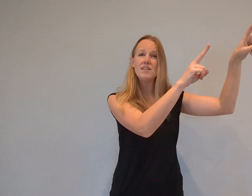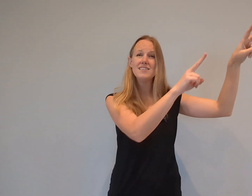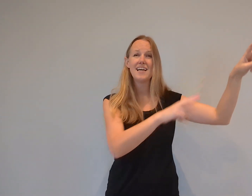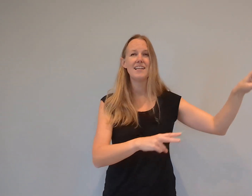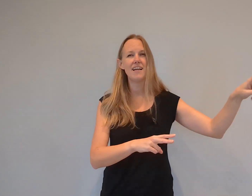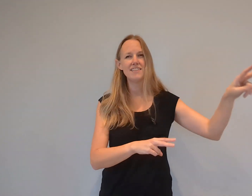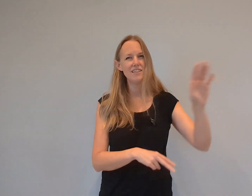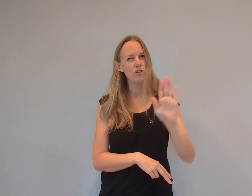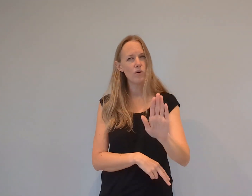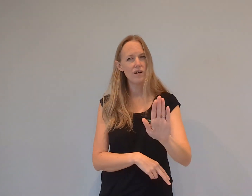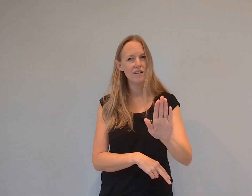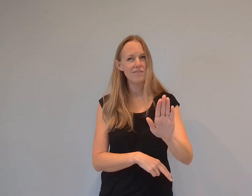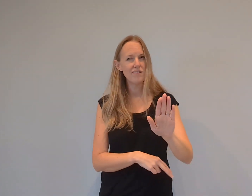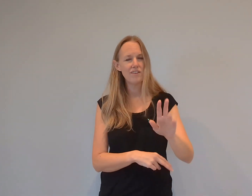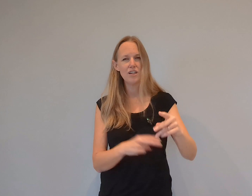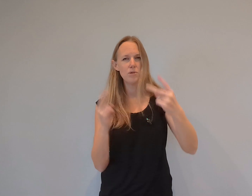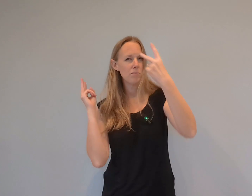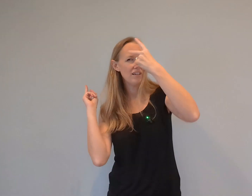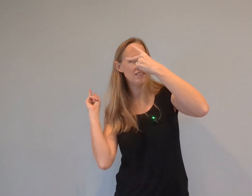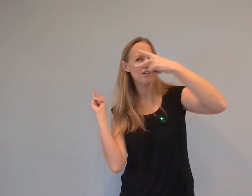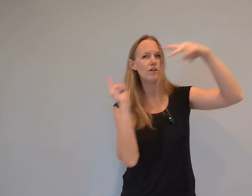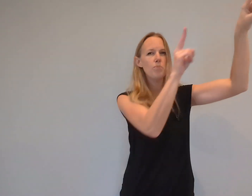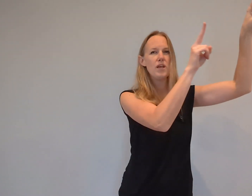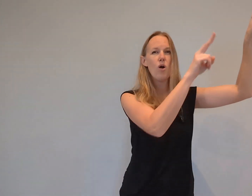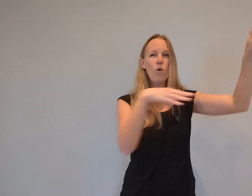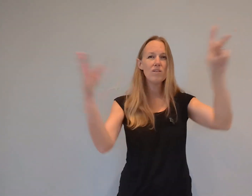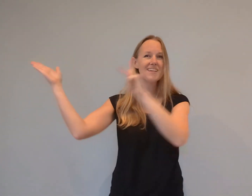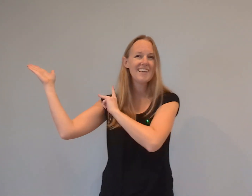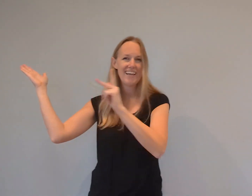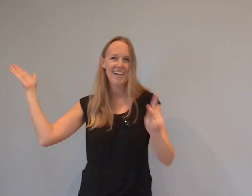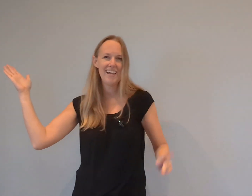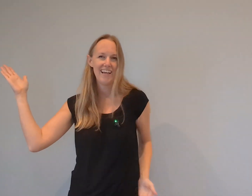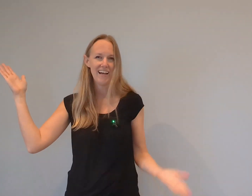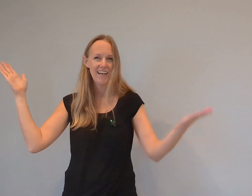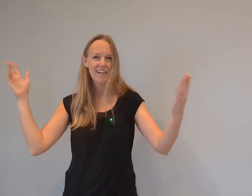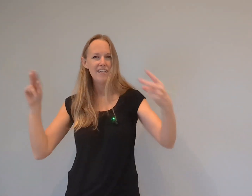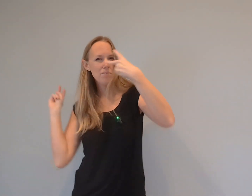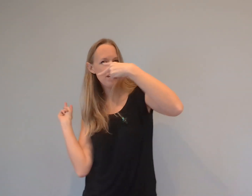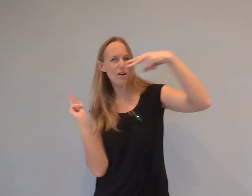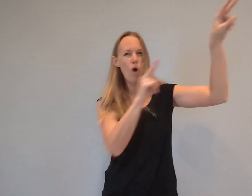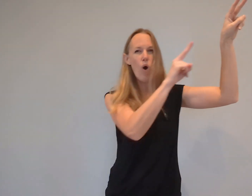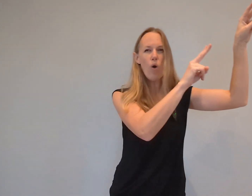behold, and then I did your earlier, but I'm probably just going to go, behold the King,